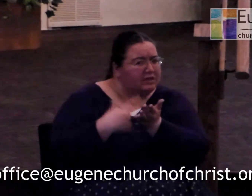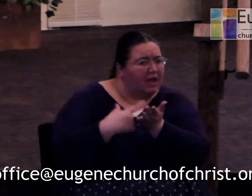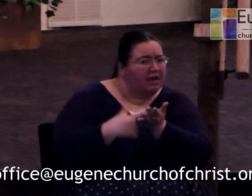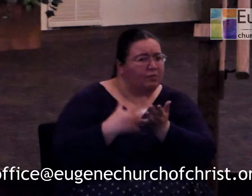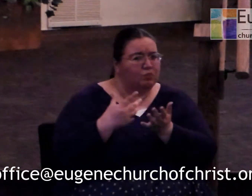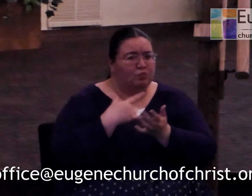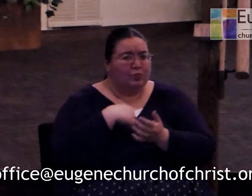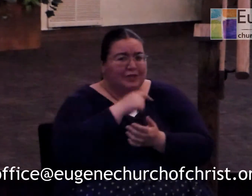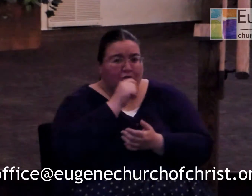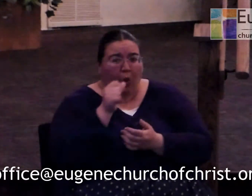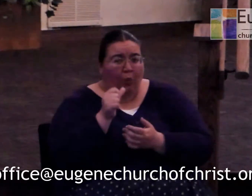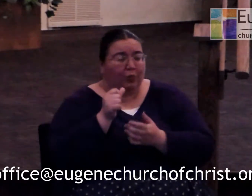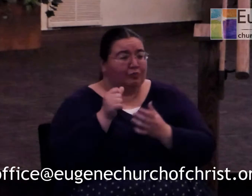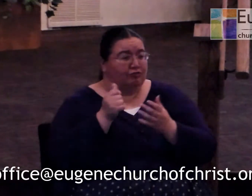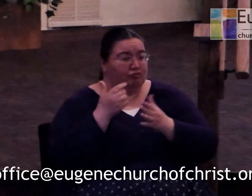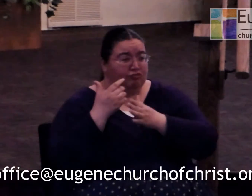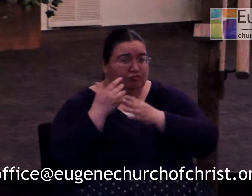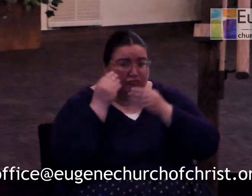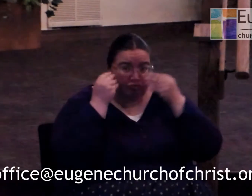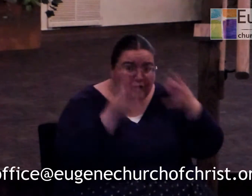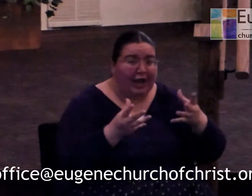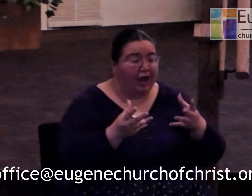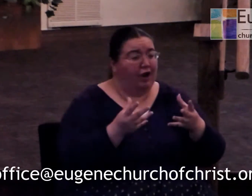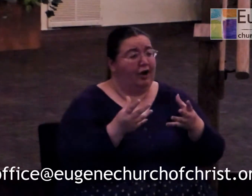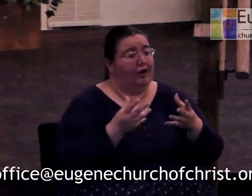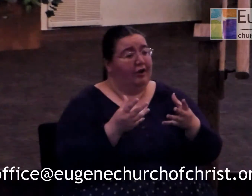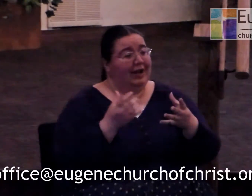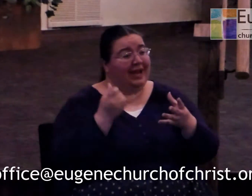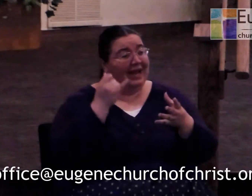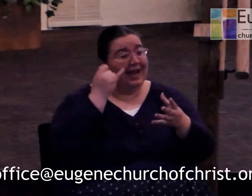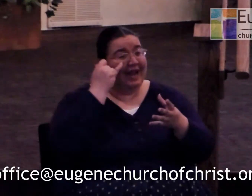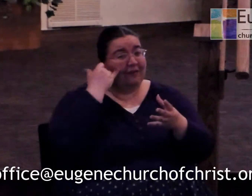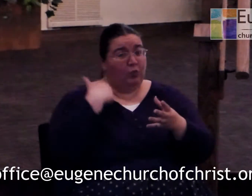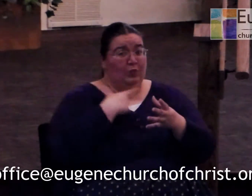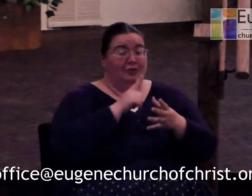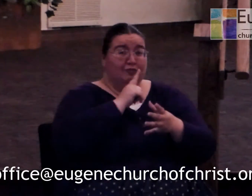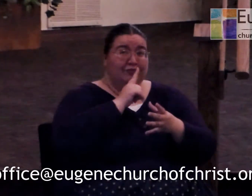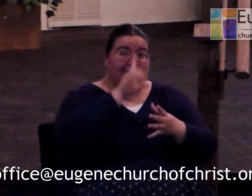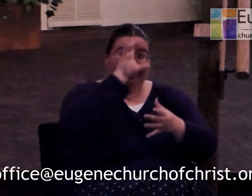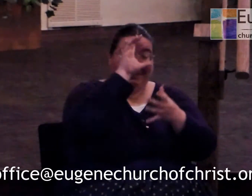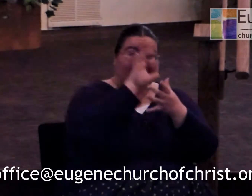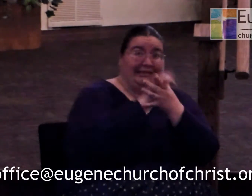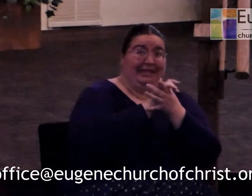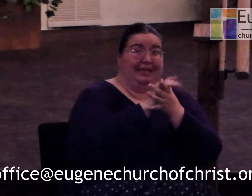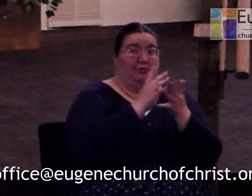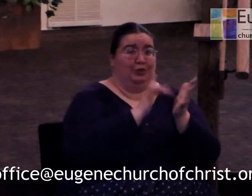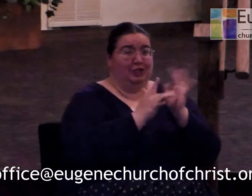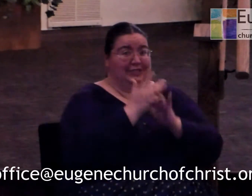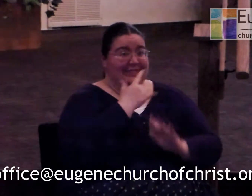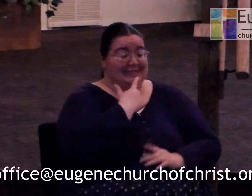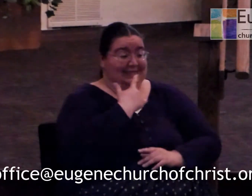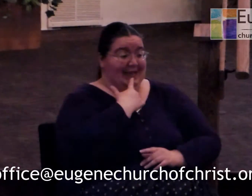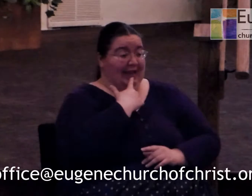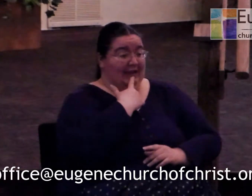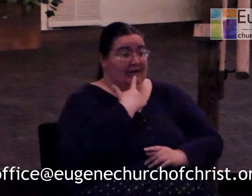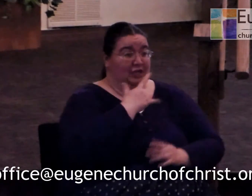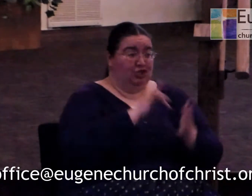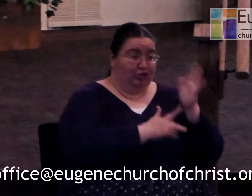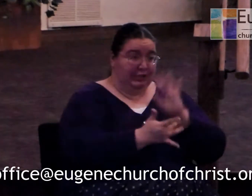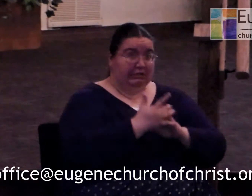believed, as Jesus said, Jesus came to seek and save the lost. Now, if the lost still exists today, 2,000 years later, and I